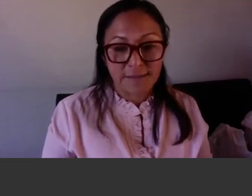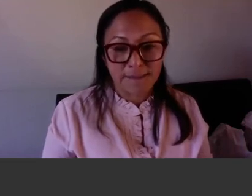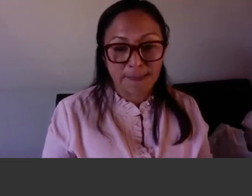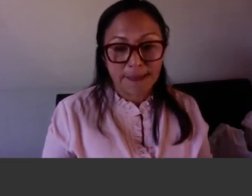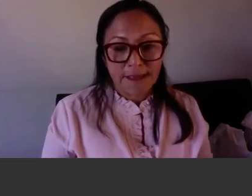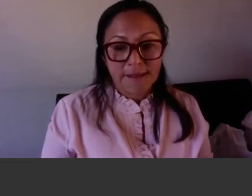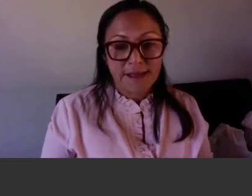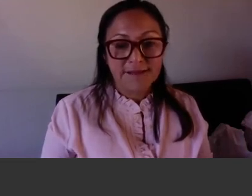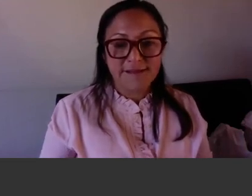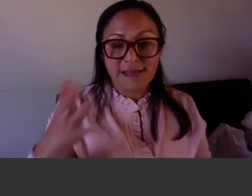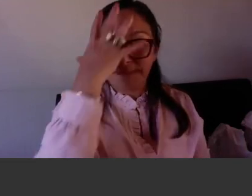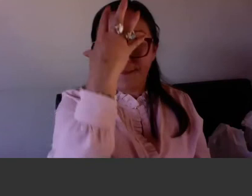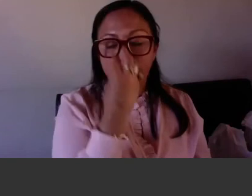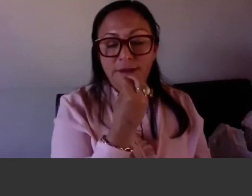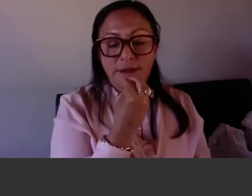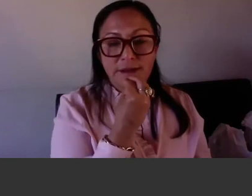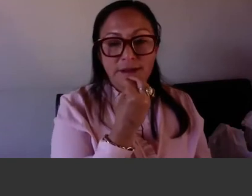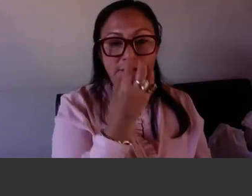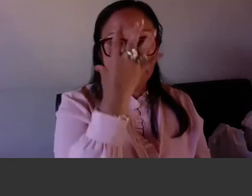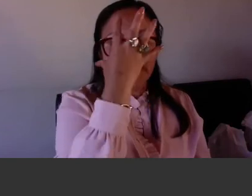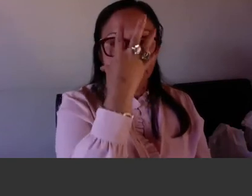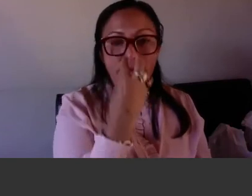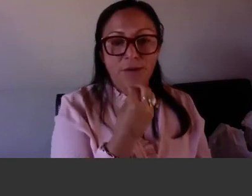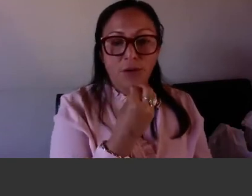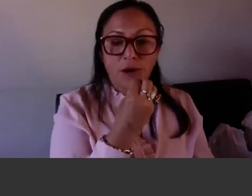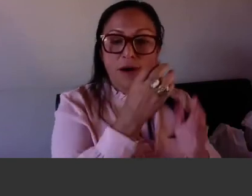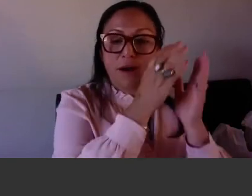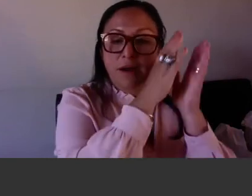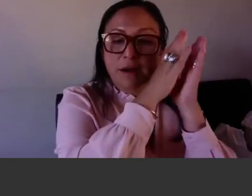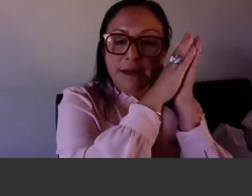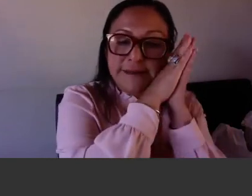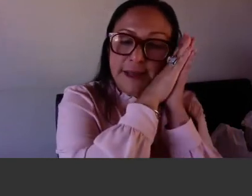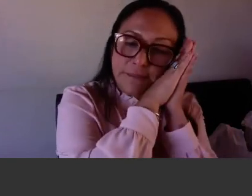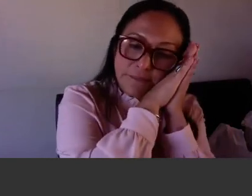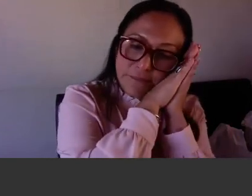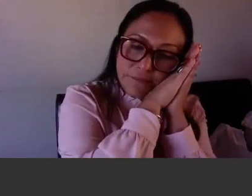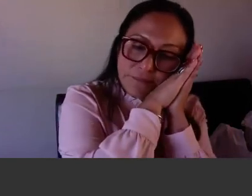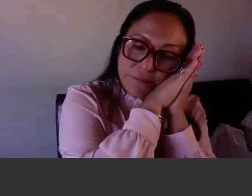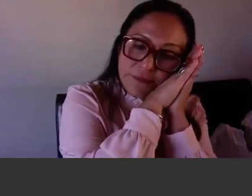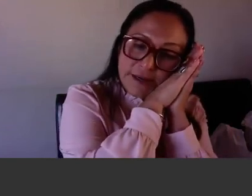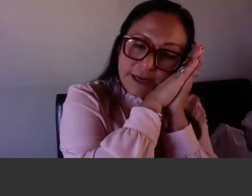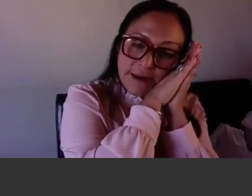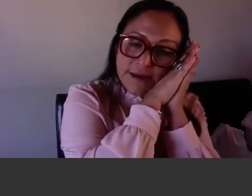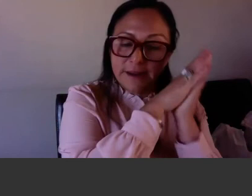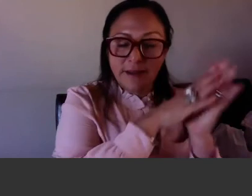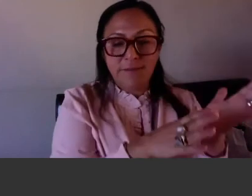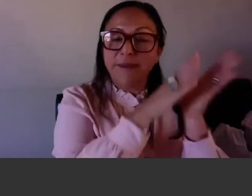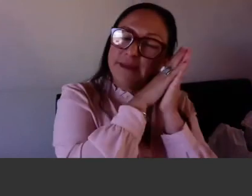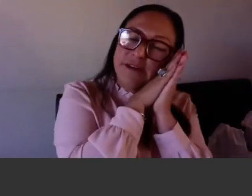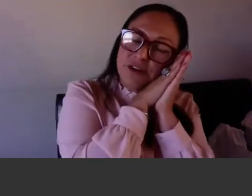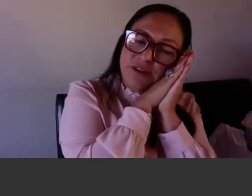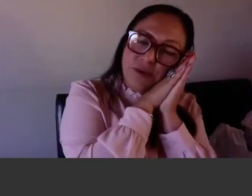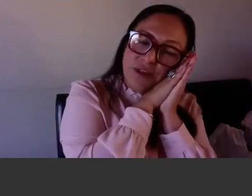sign. Then sleep, sleep, or nighttime, night, night.